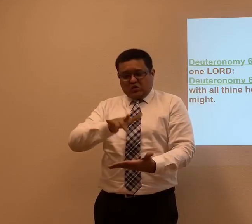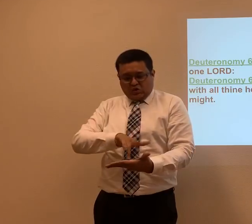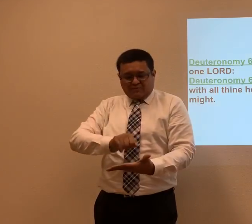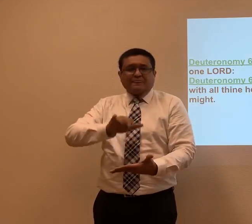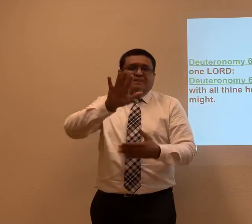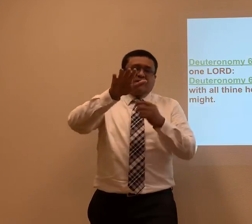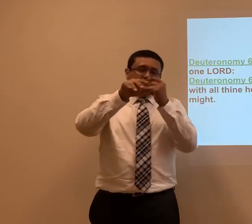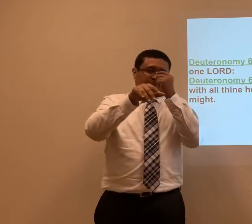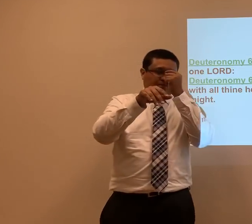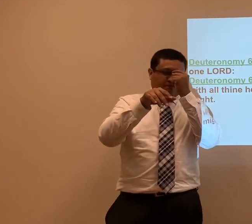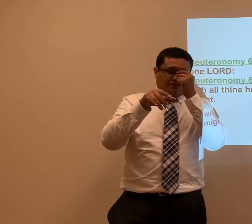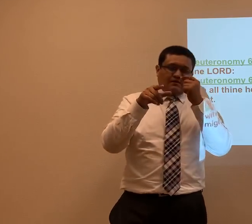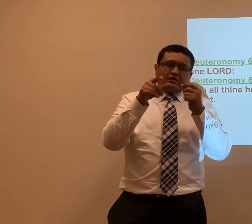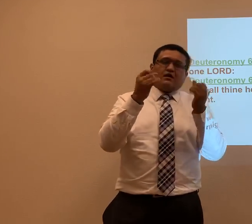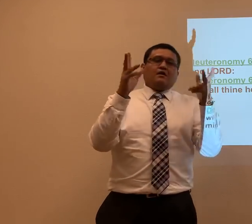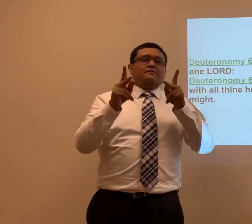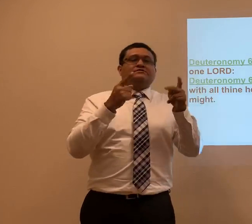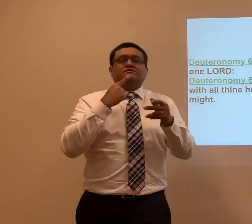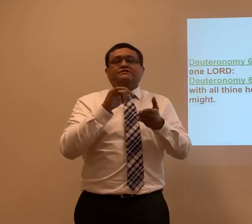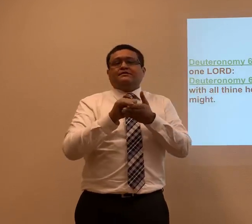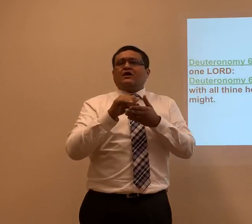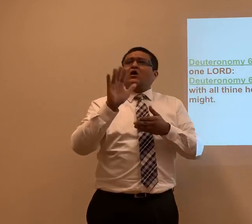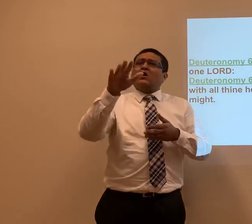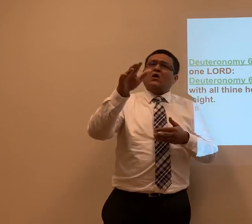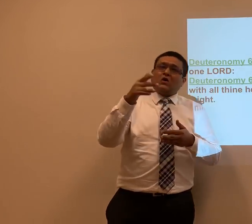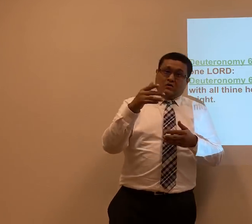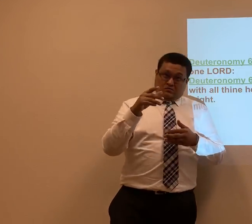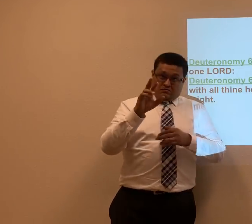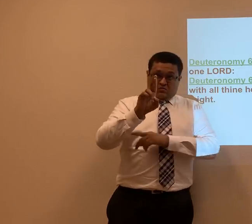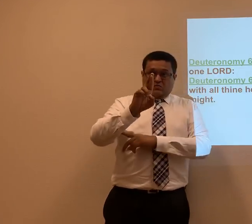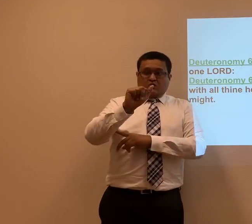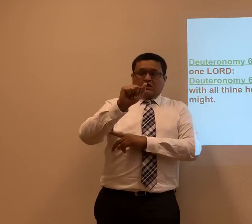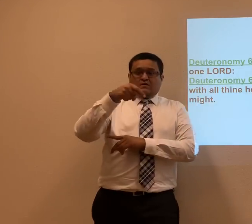Bible about the Trinity. Many people say that